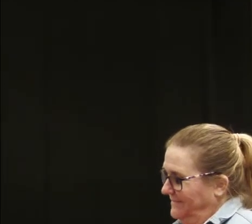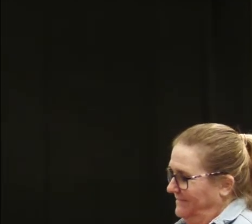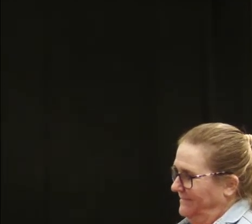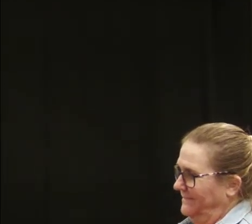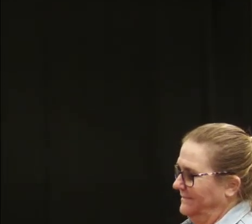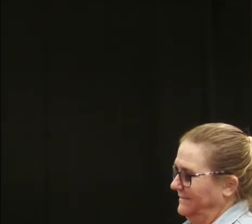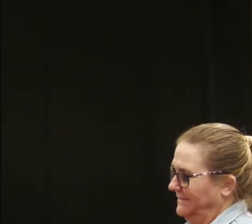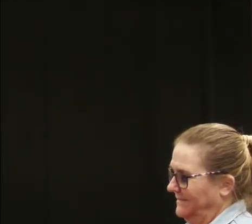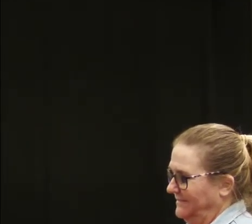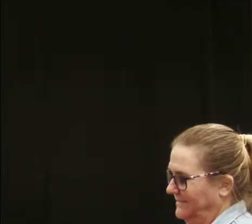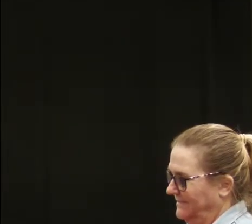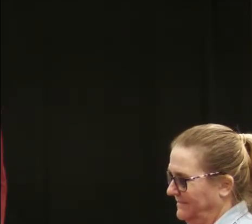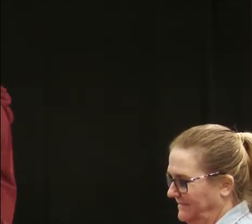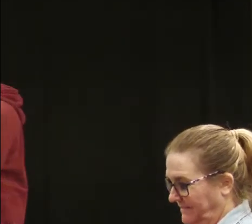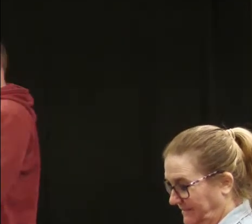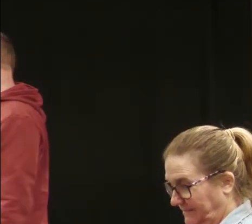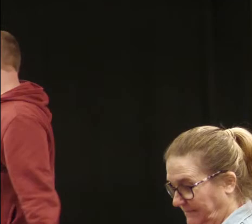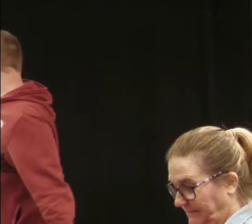just look down